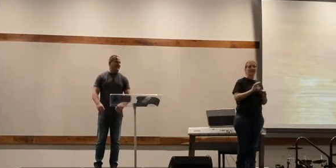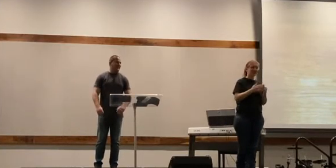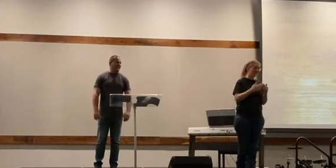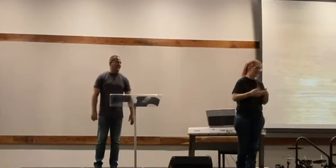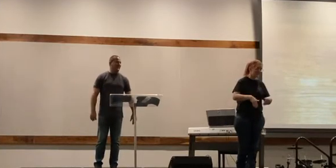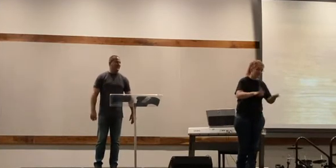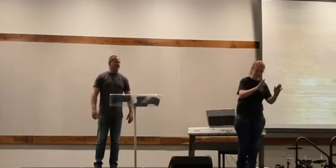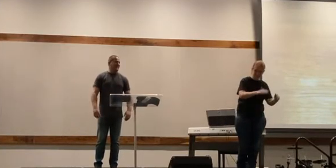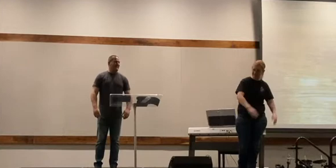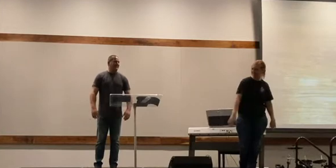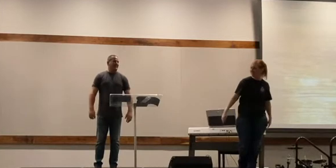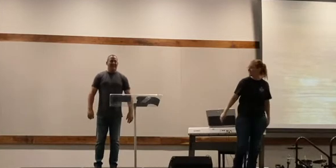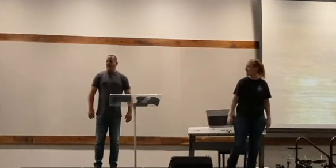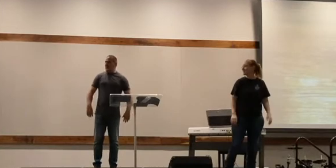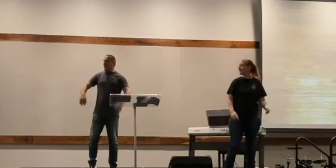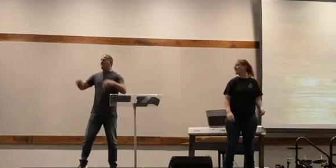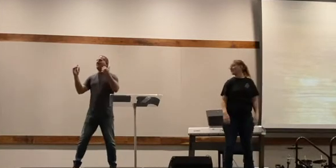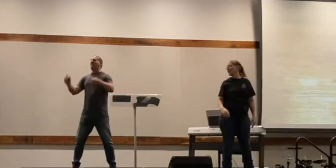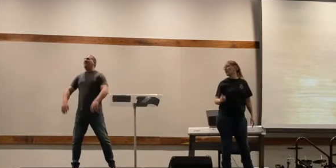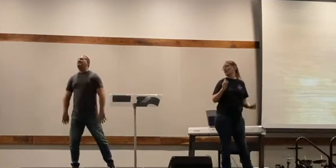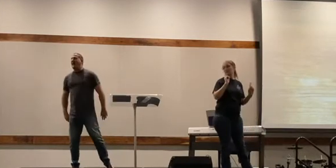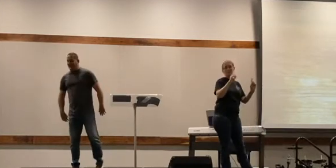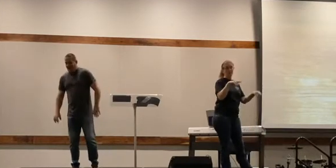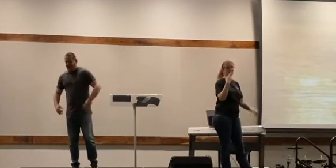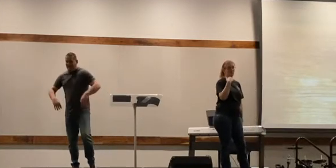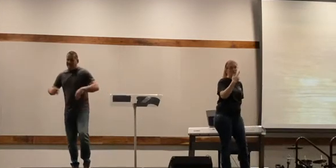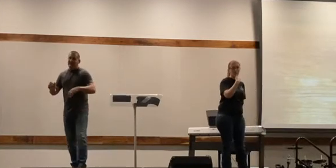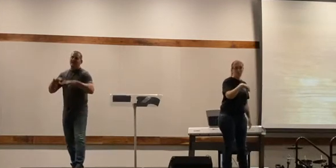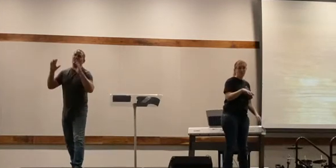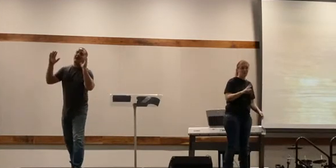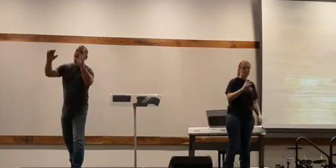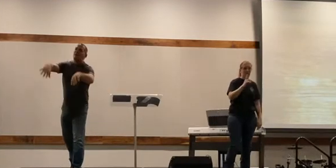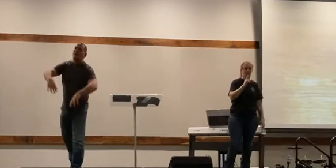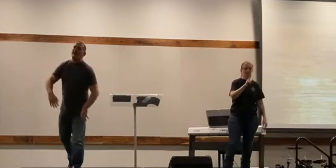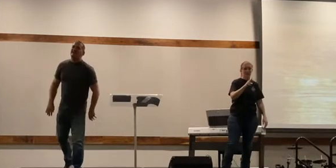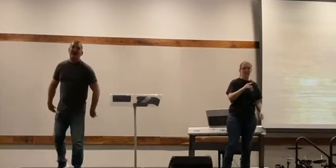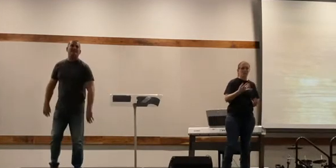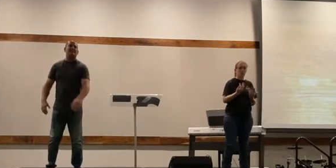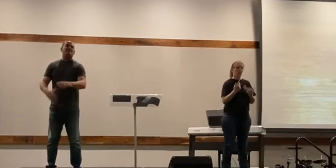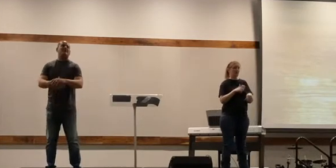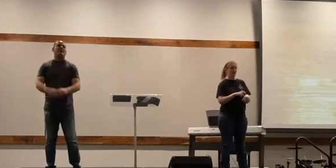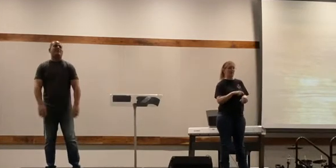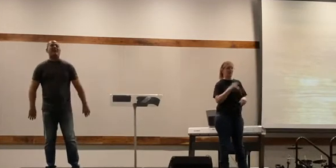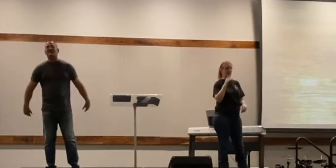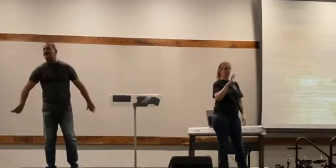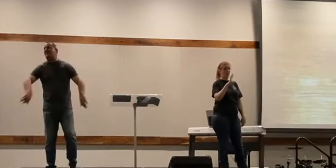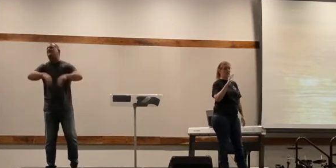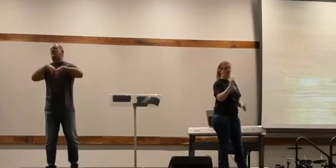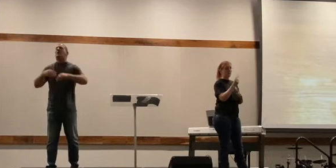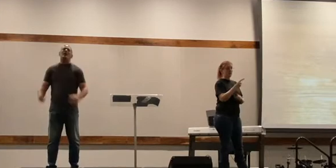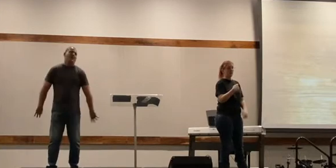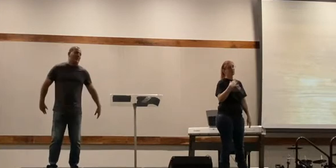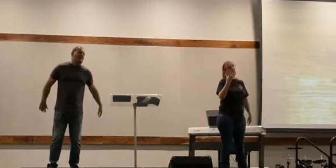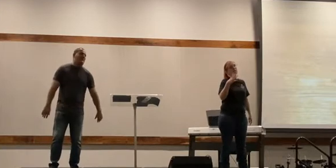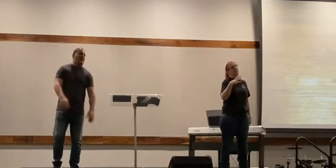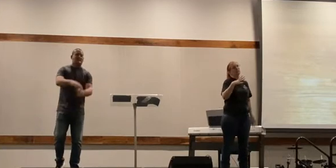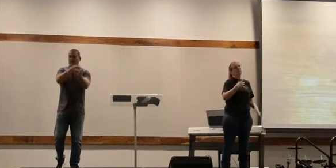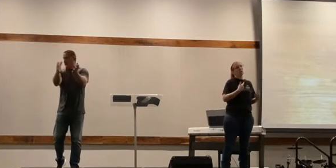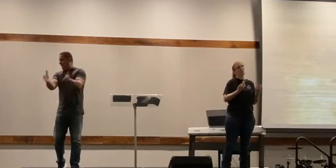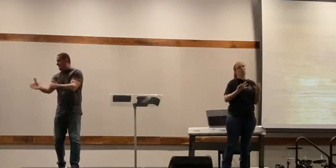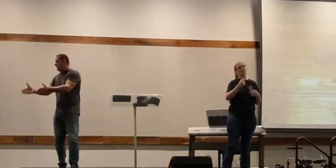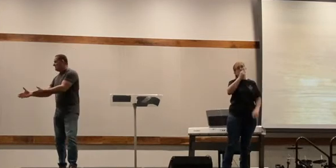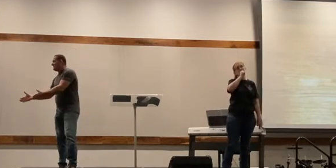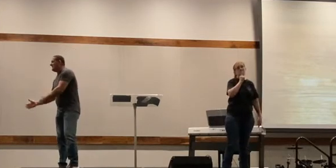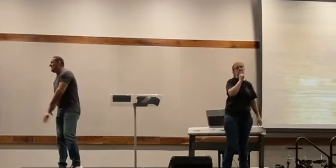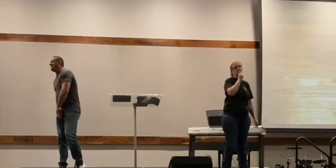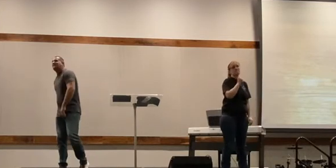Street." We went to the restaurant, and they said, your wait time is going to be 45 minutes. It was cool. We were patient.